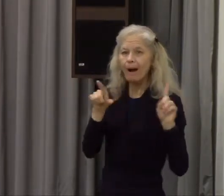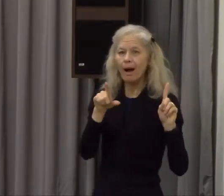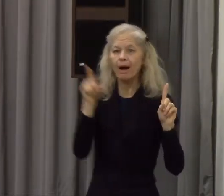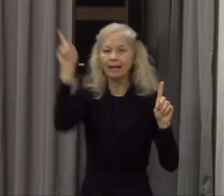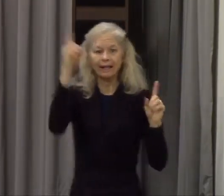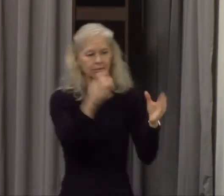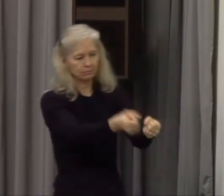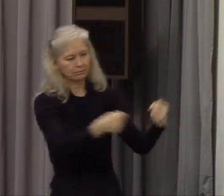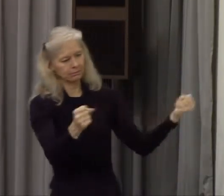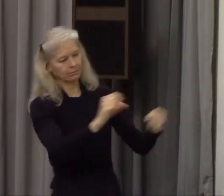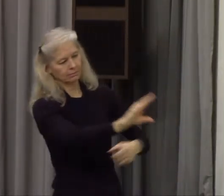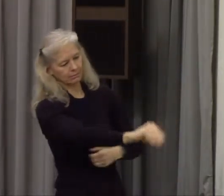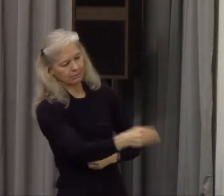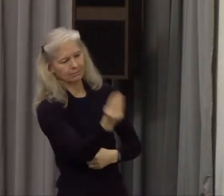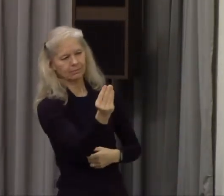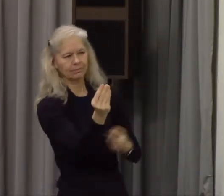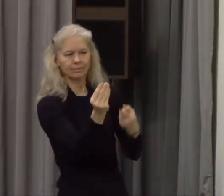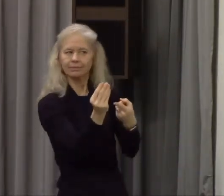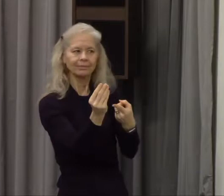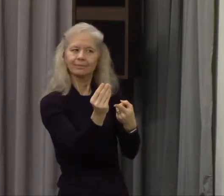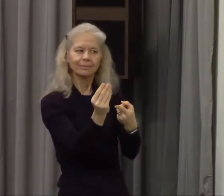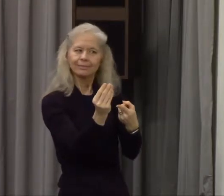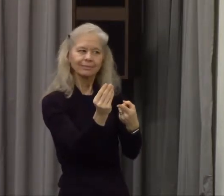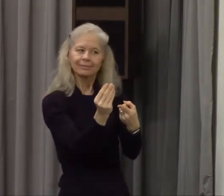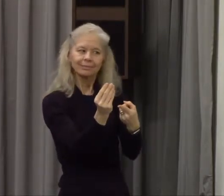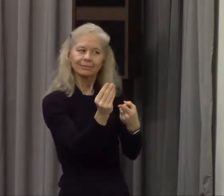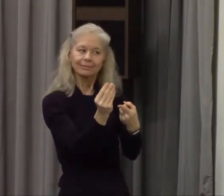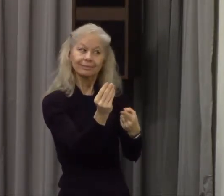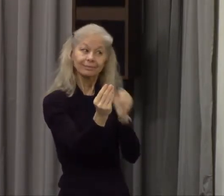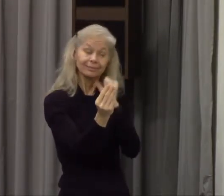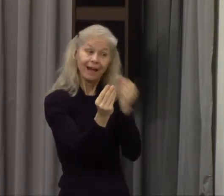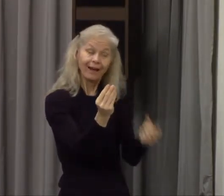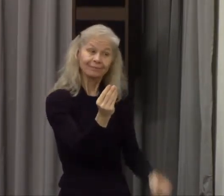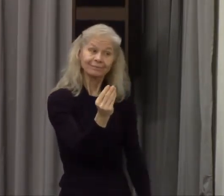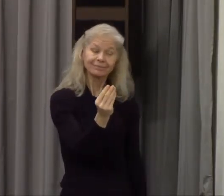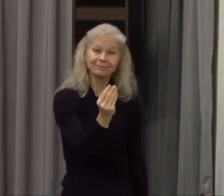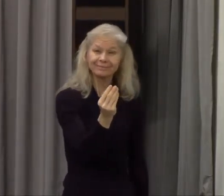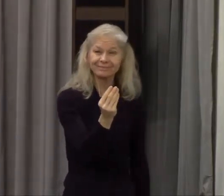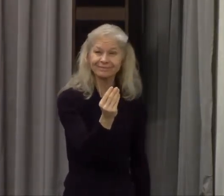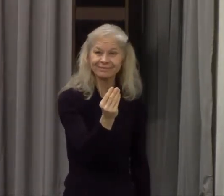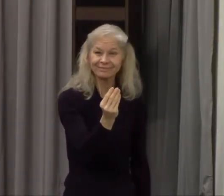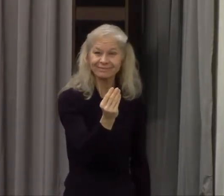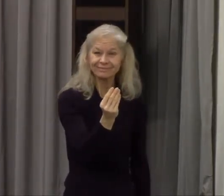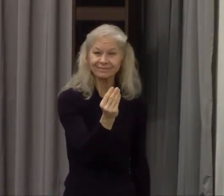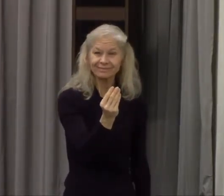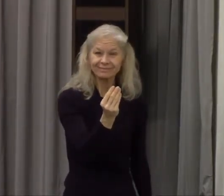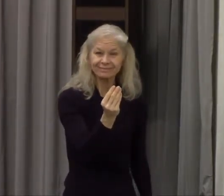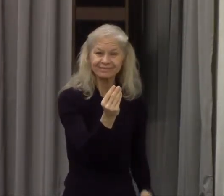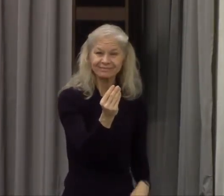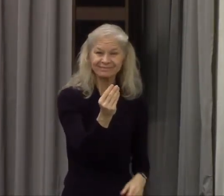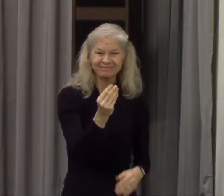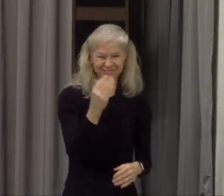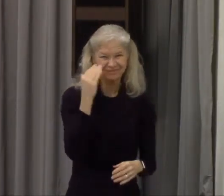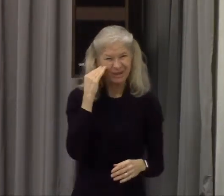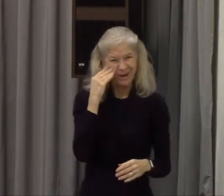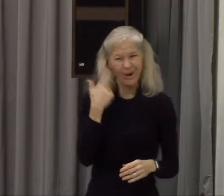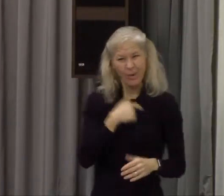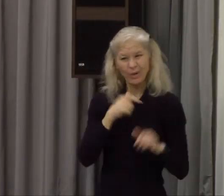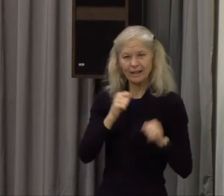"For as many as have sinned without the law shall also perish without the law. And